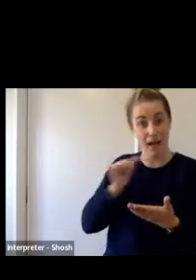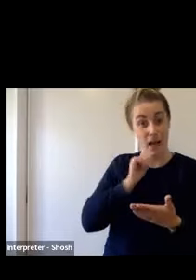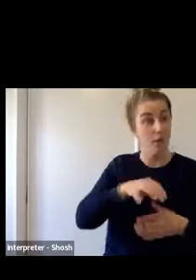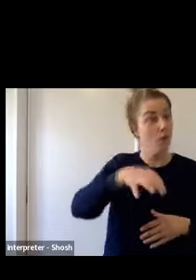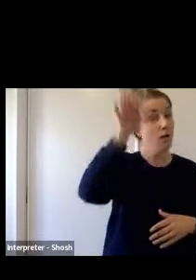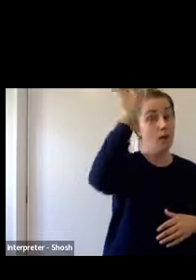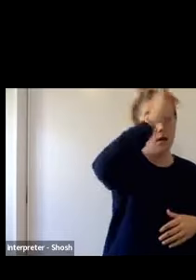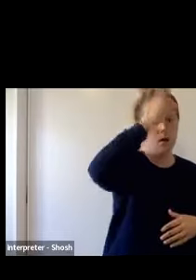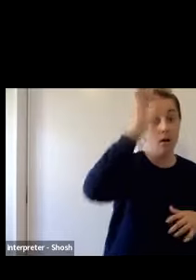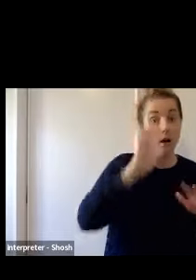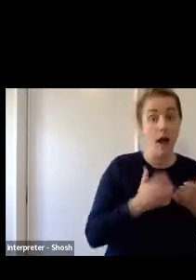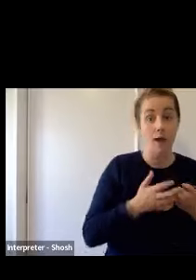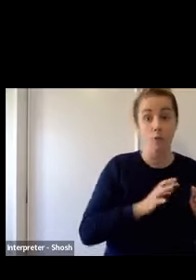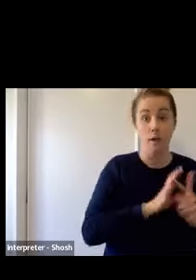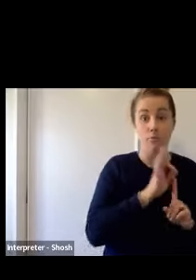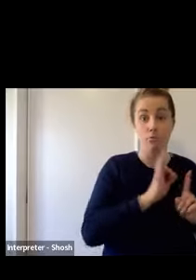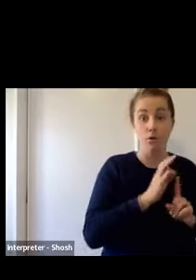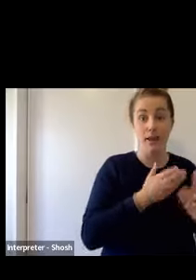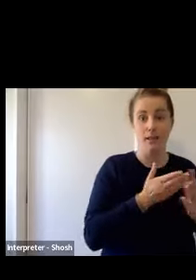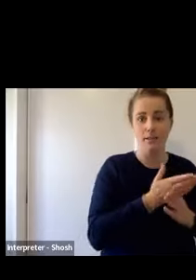on how to improve accessibility.